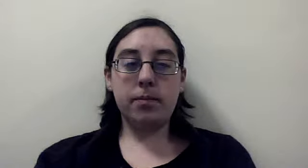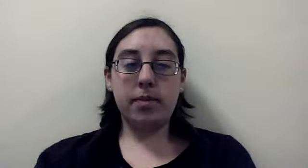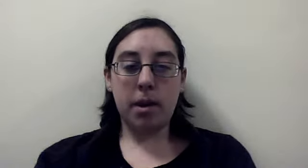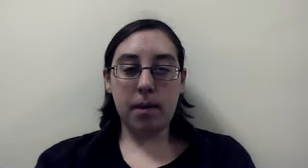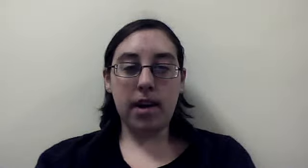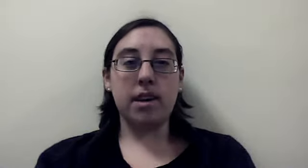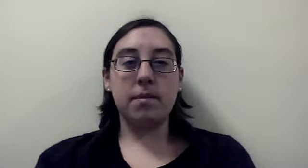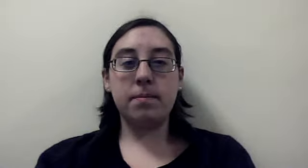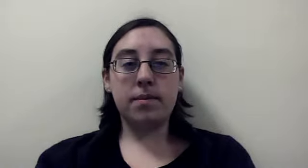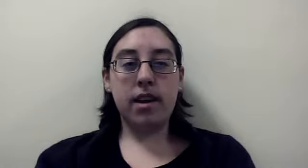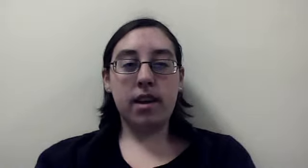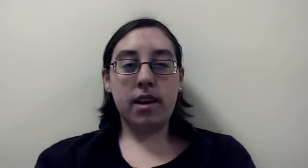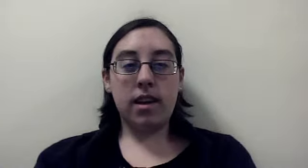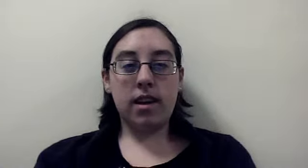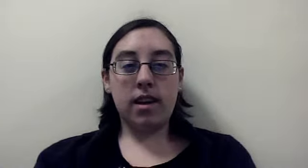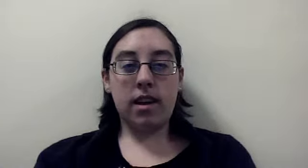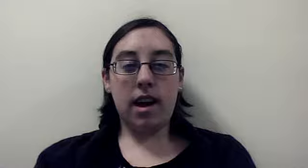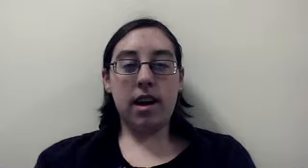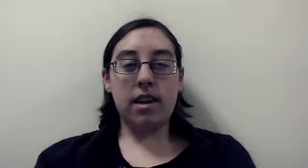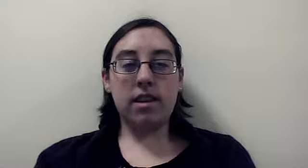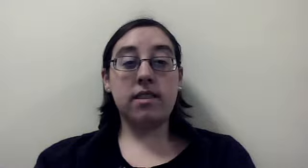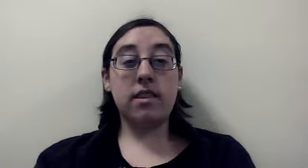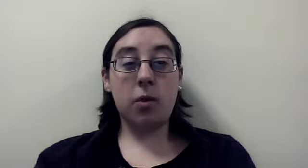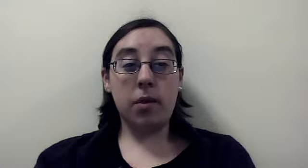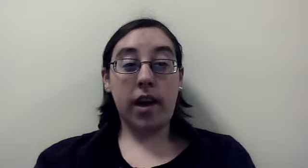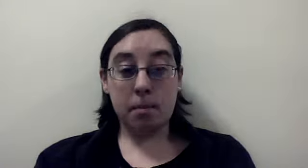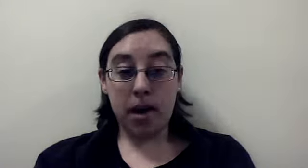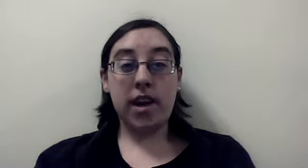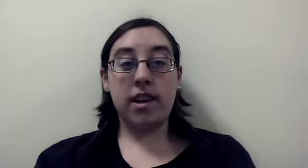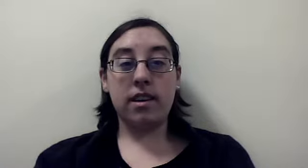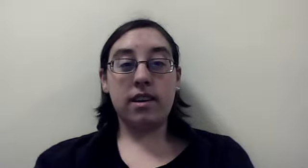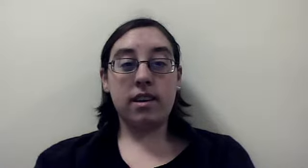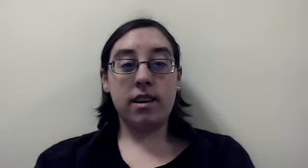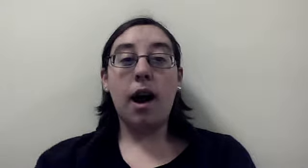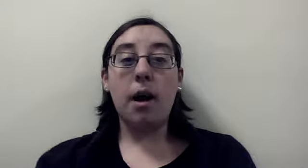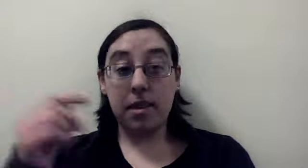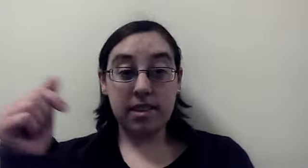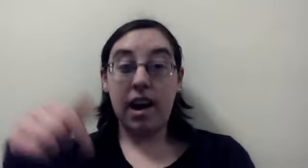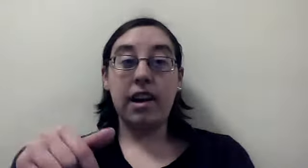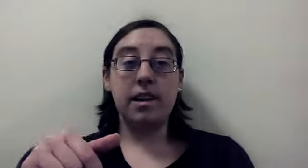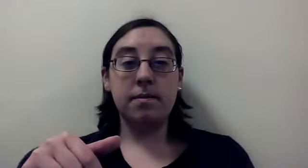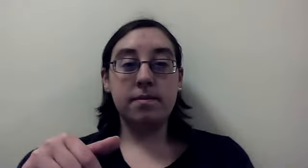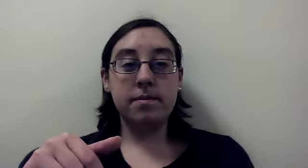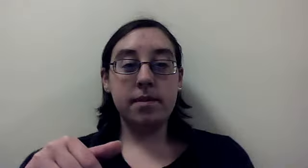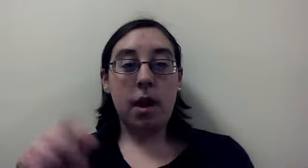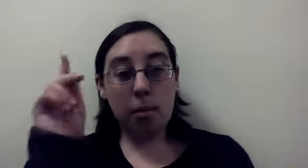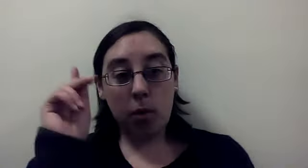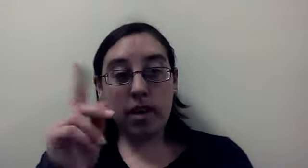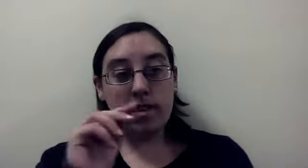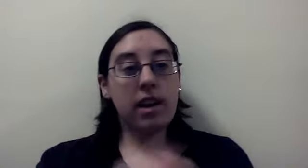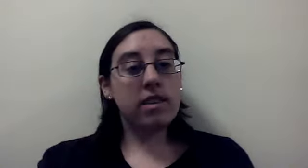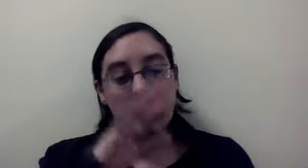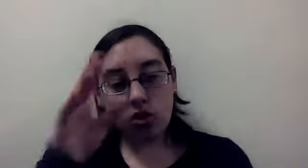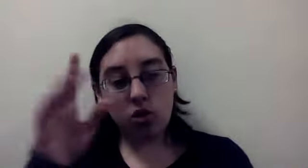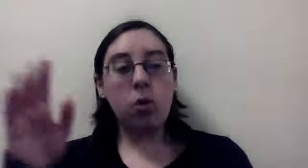and muggy. And since I don't like muggy, I'm inside. But when it's nice and it's cool